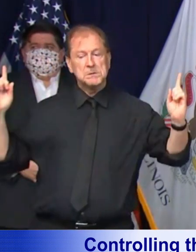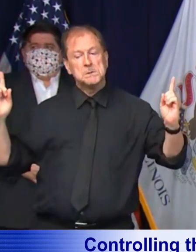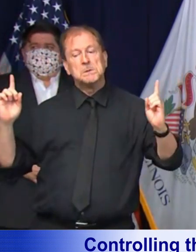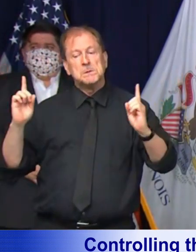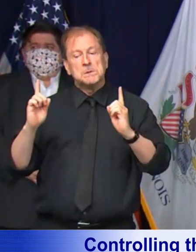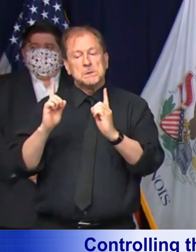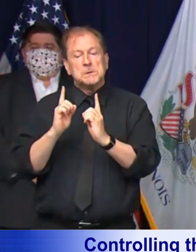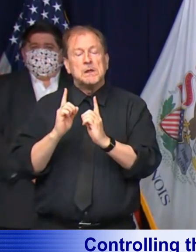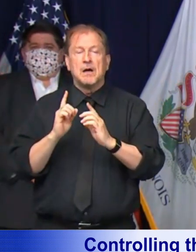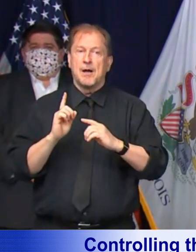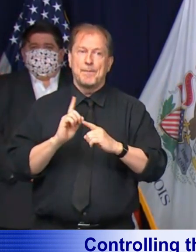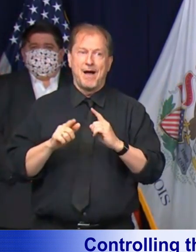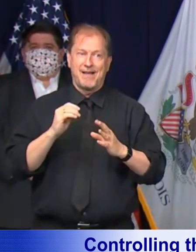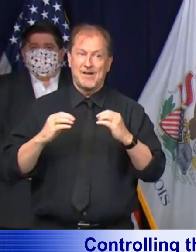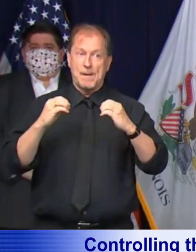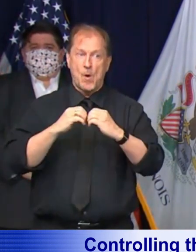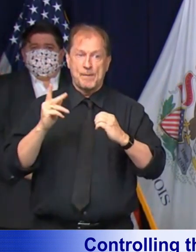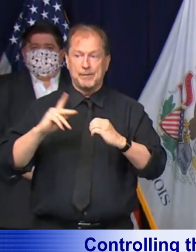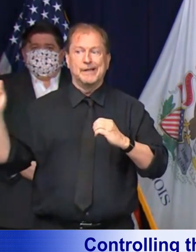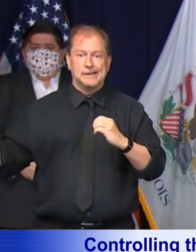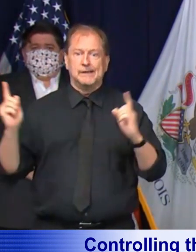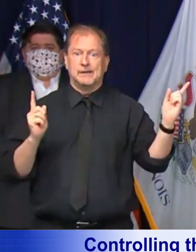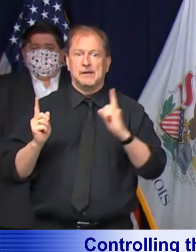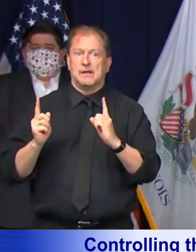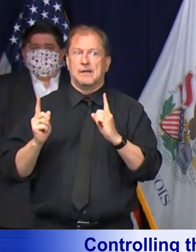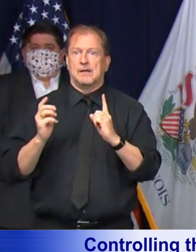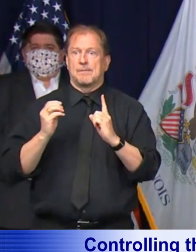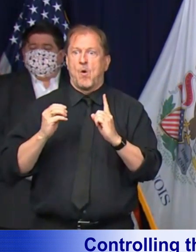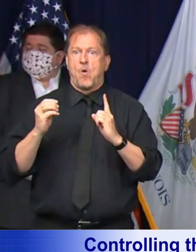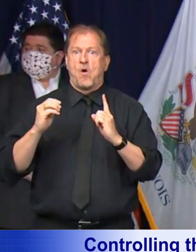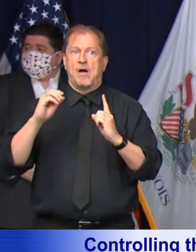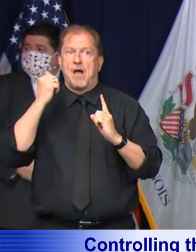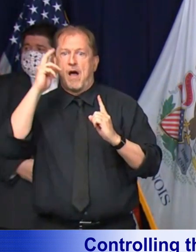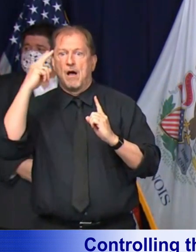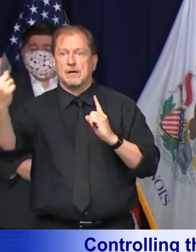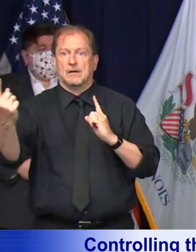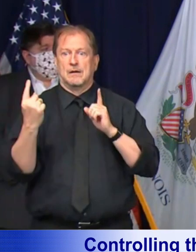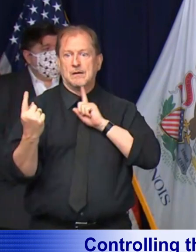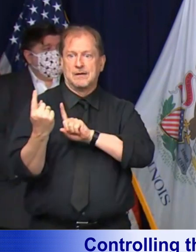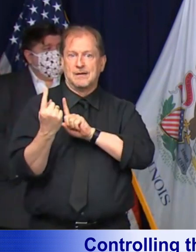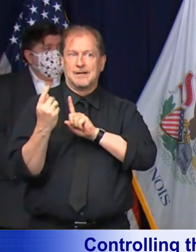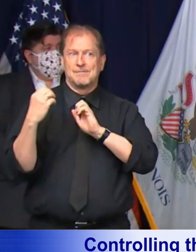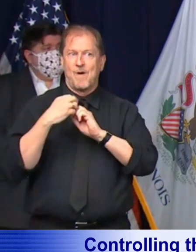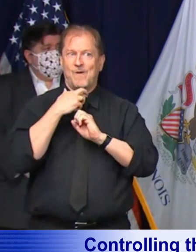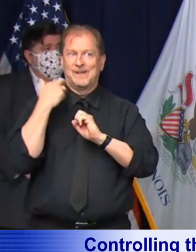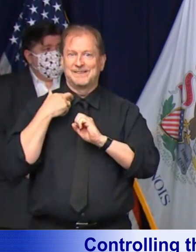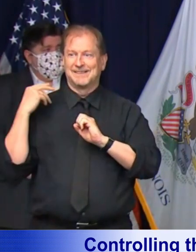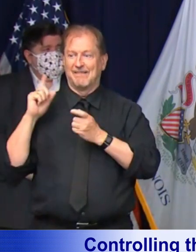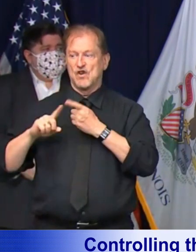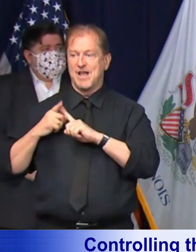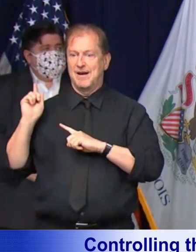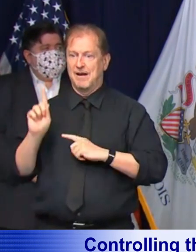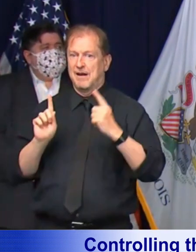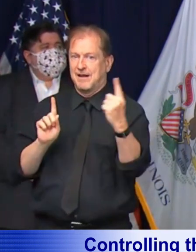your circle, the larger that circle is, absolutely the more risk. But people have to